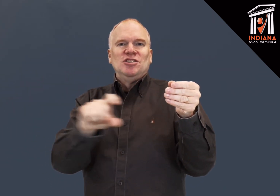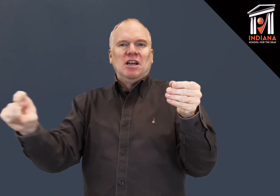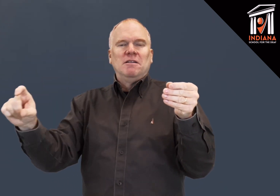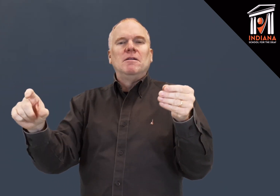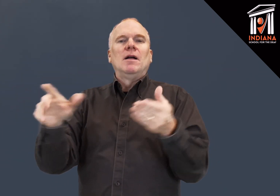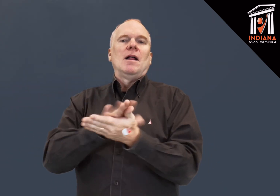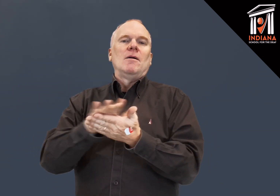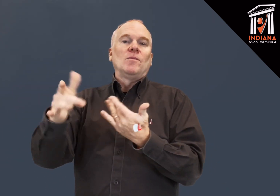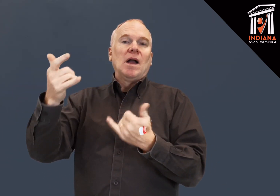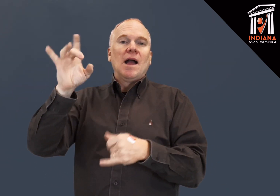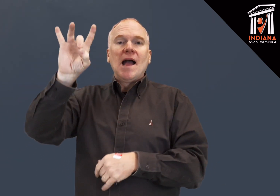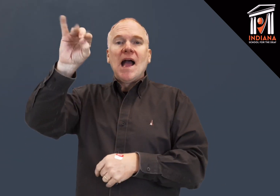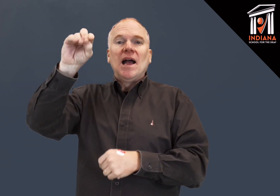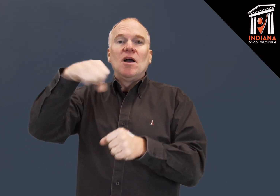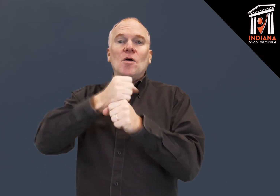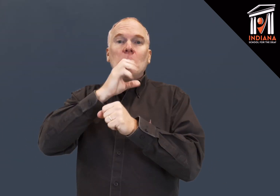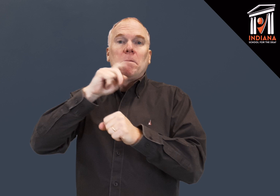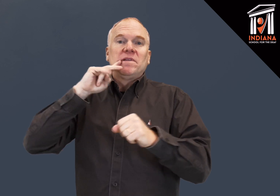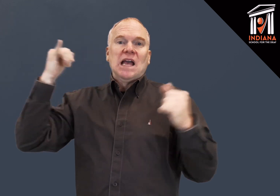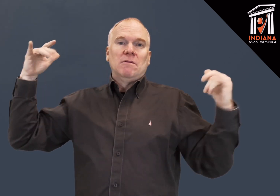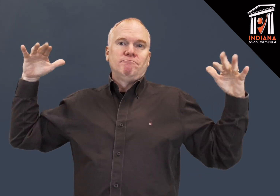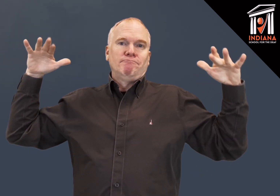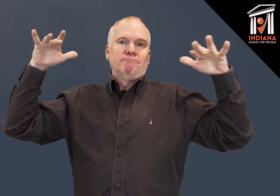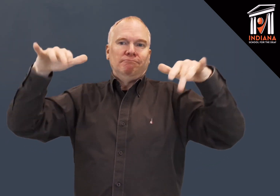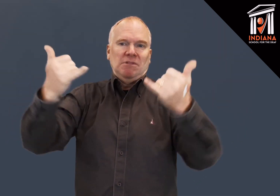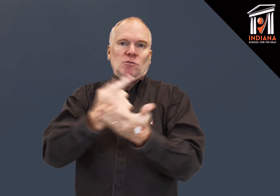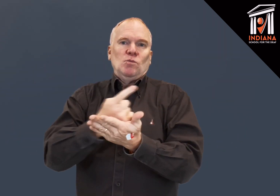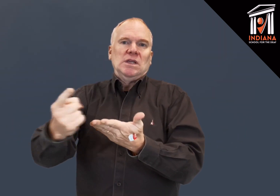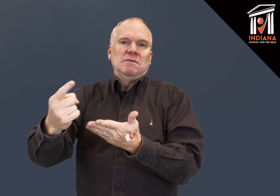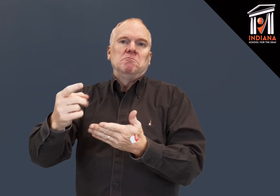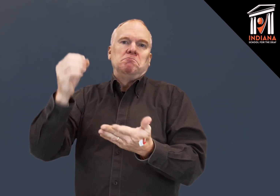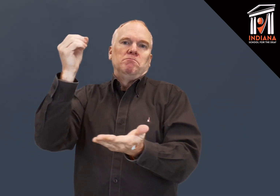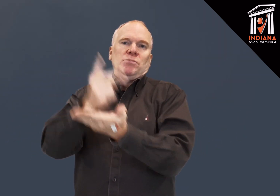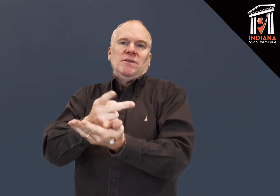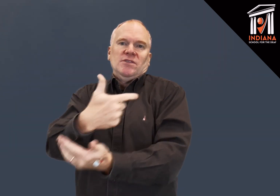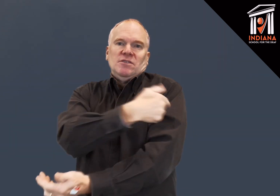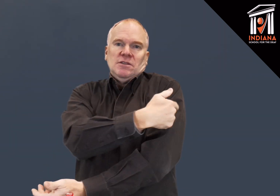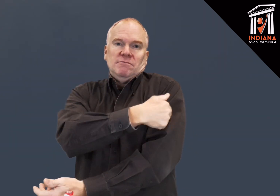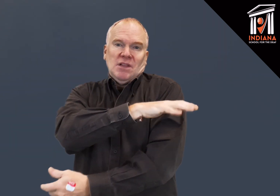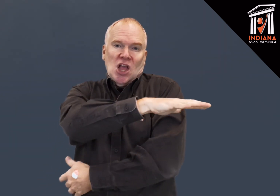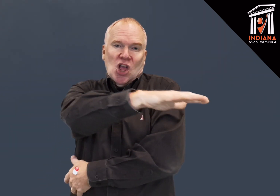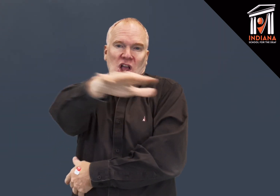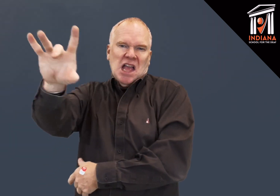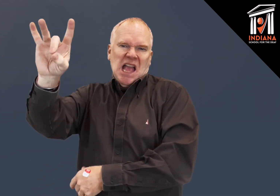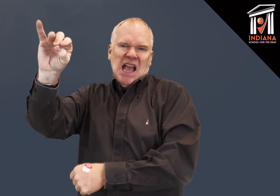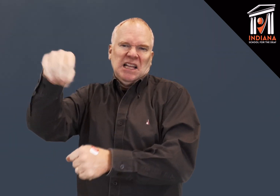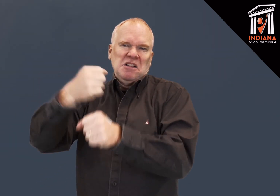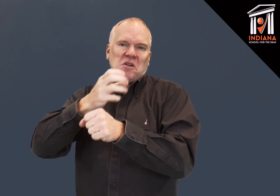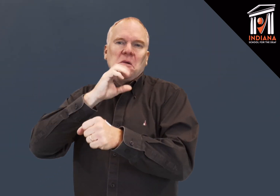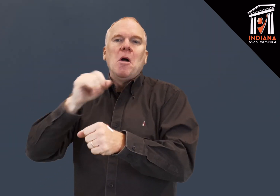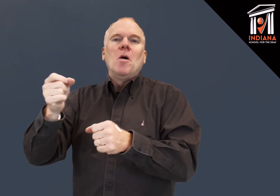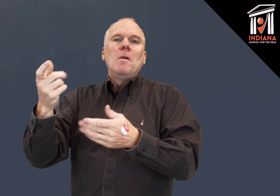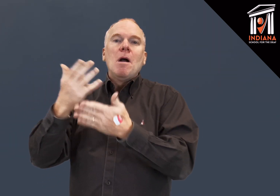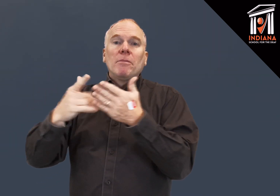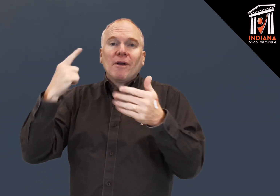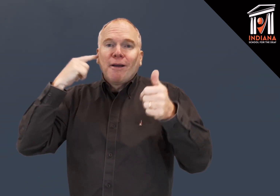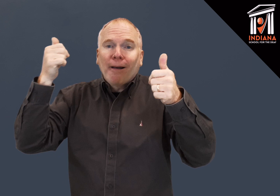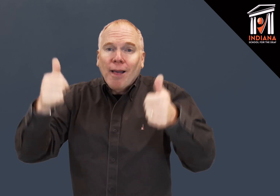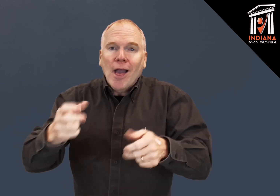that had large print on it, that had pictures, etc. This was especially made because currently they